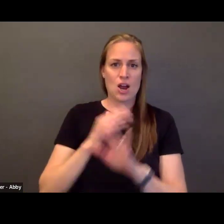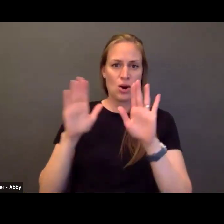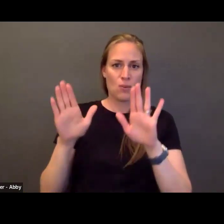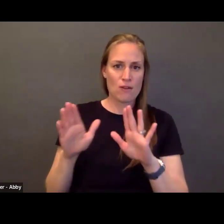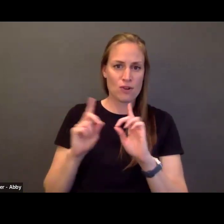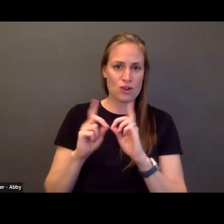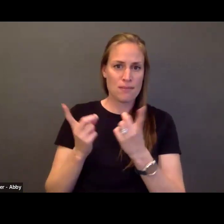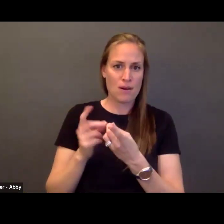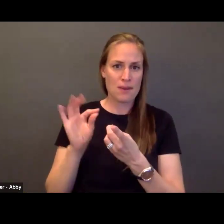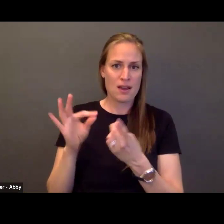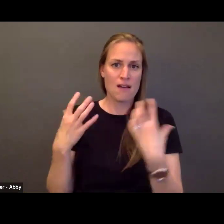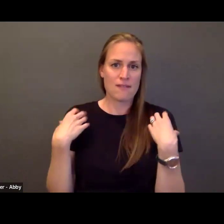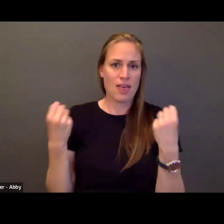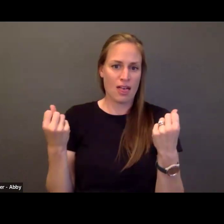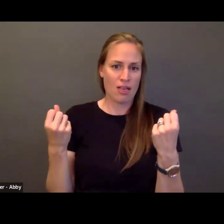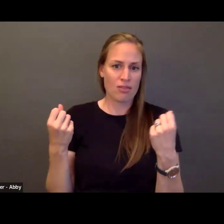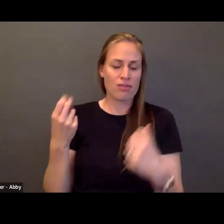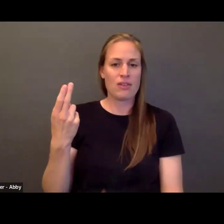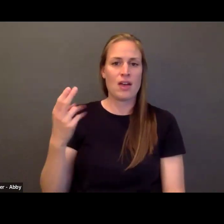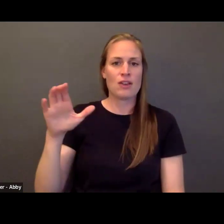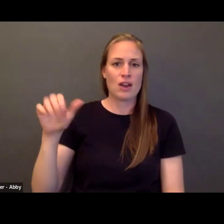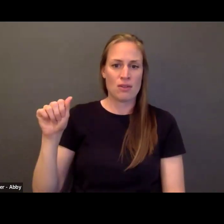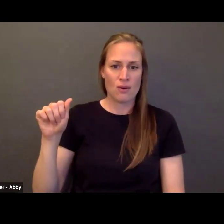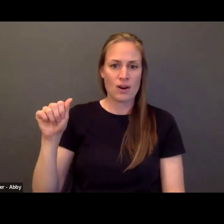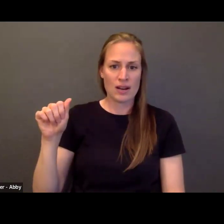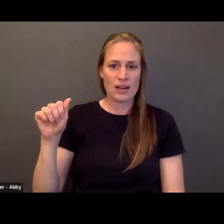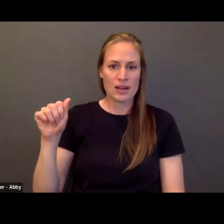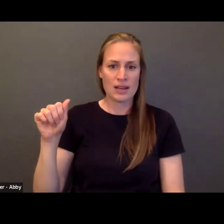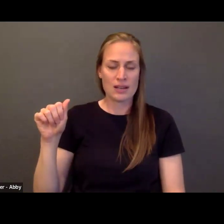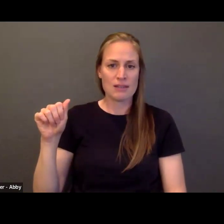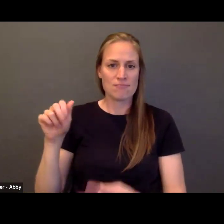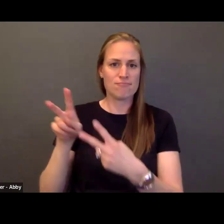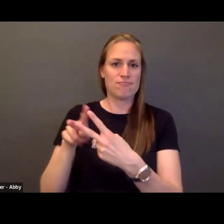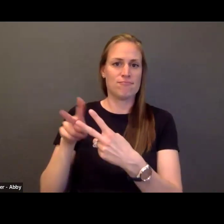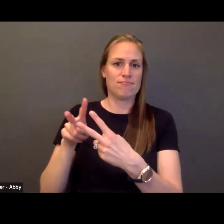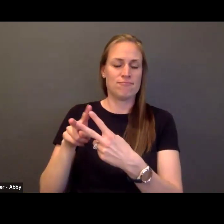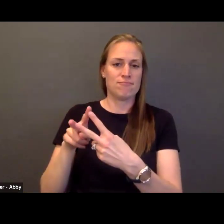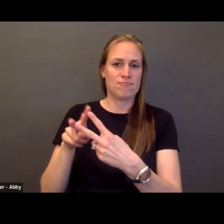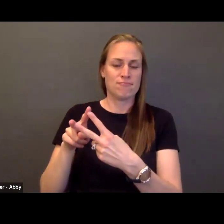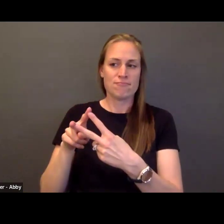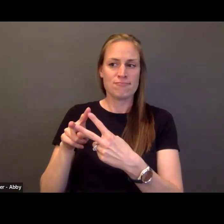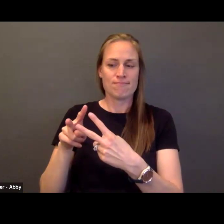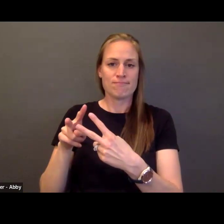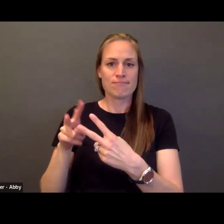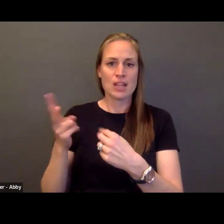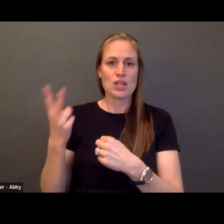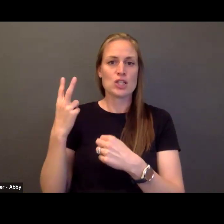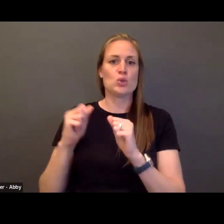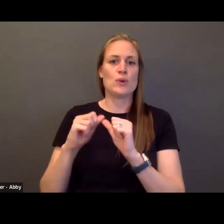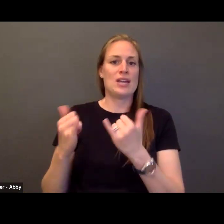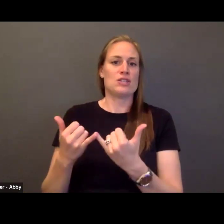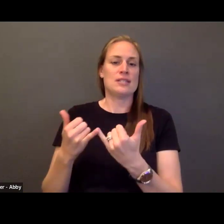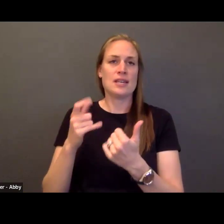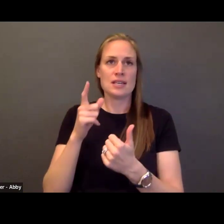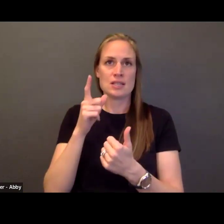Healthcare Authority folks, who are the principally the two agencies that are charged with at least leading on the how